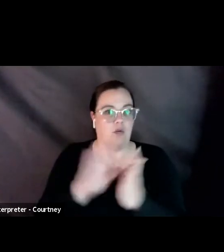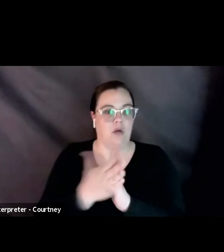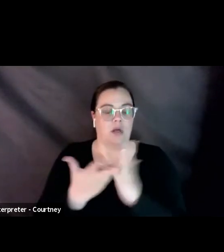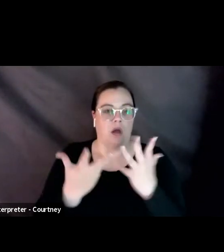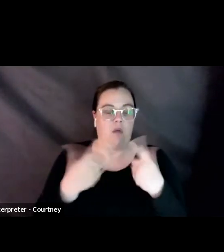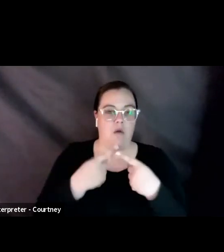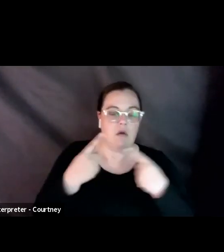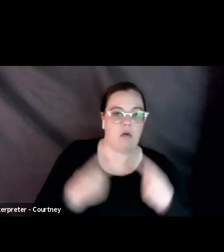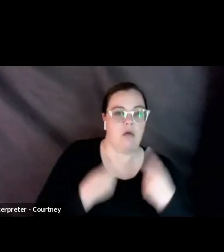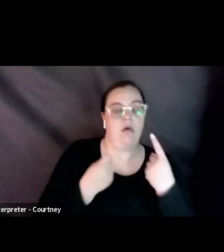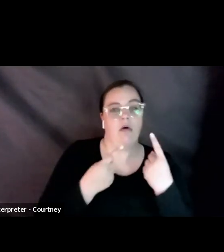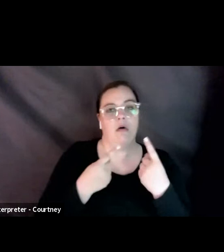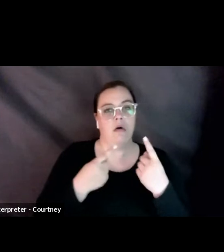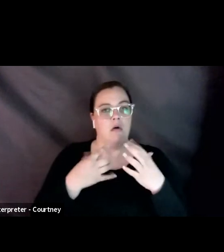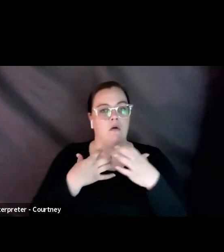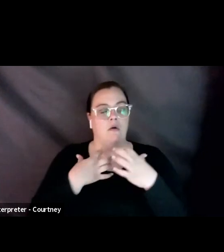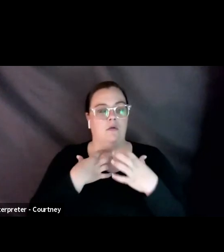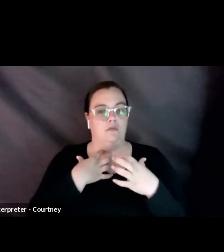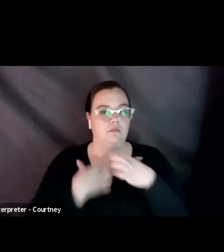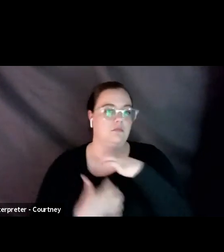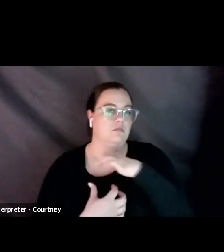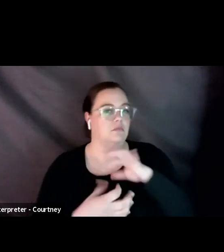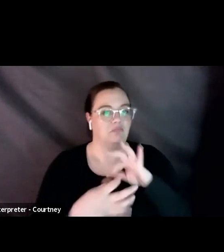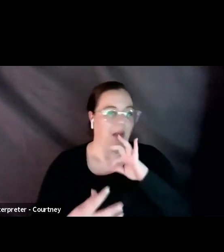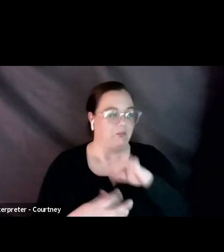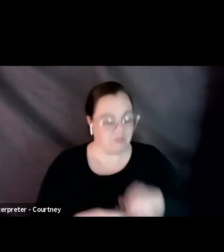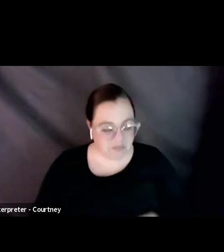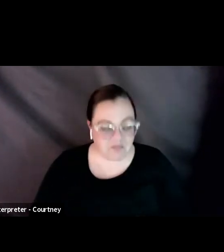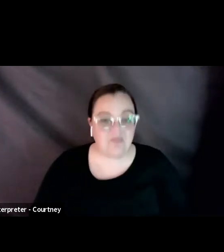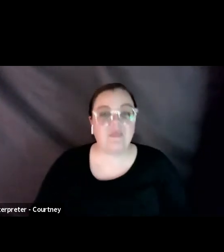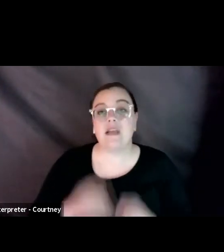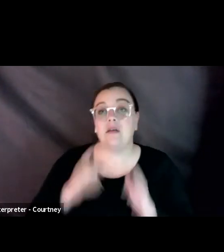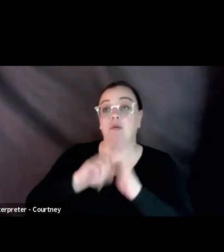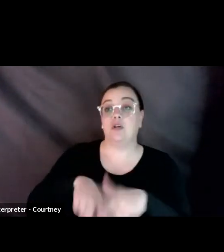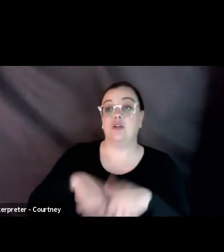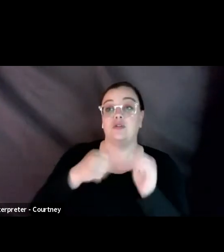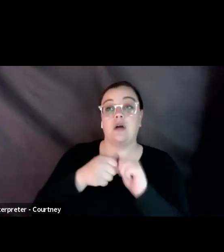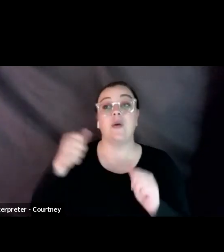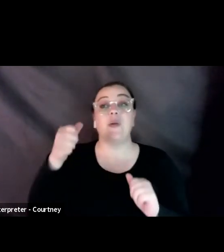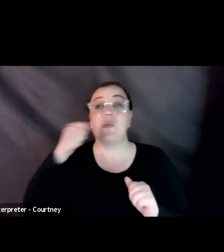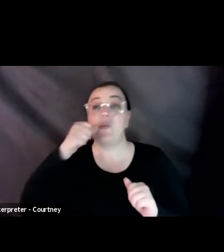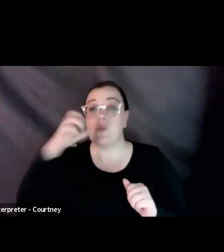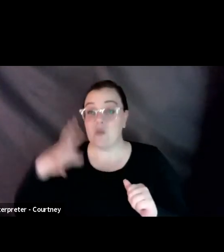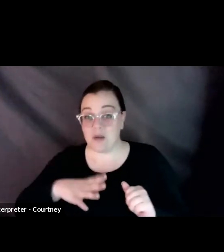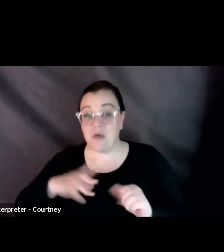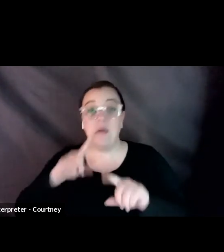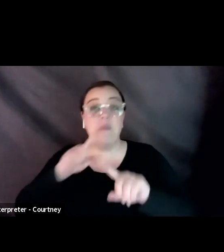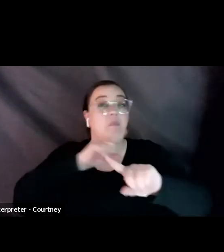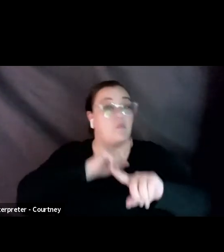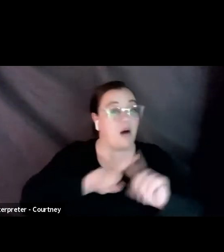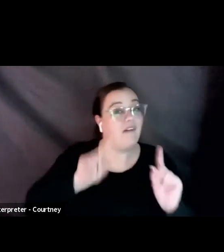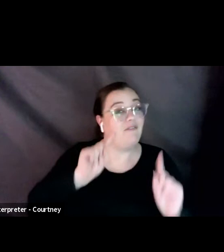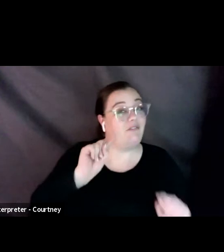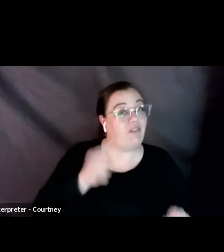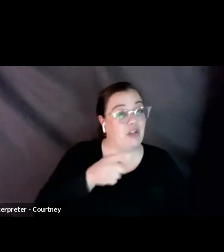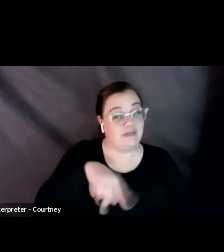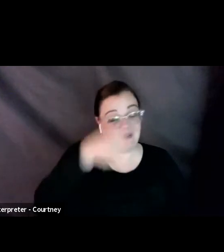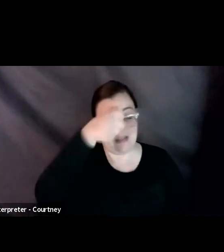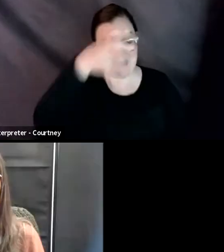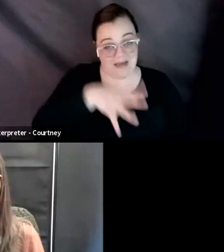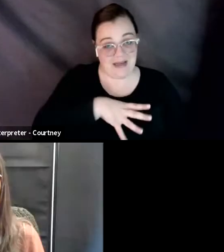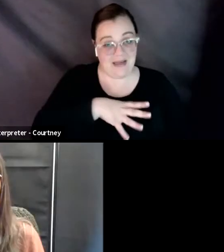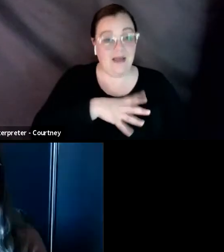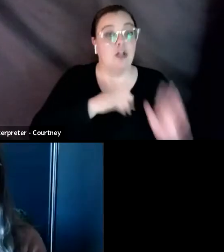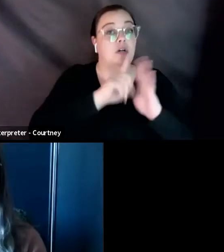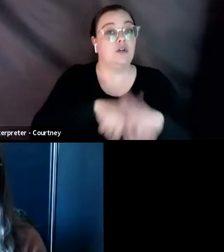So I'll work with the women first, but a side note, the first bridge for a man, tenor or baritone, is going to be at the E, F,